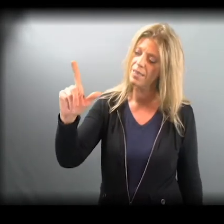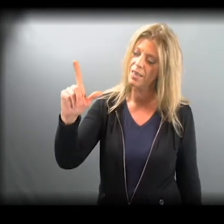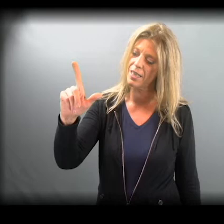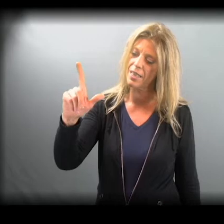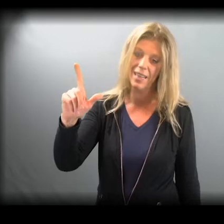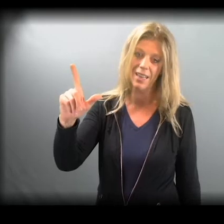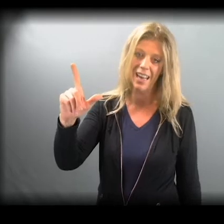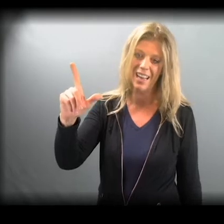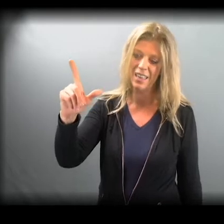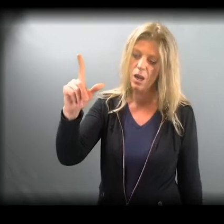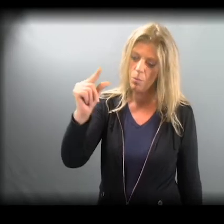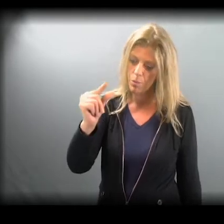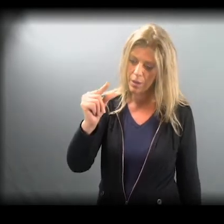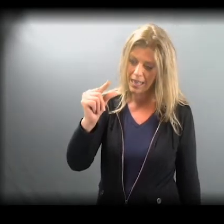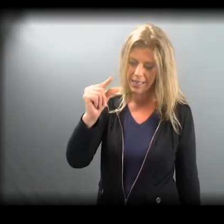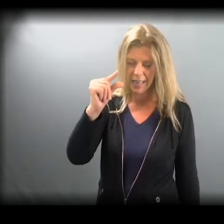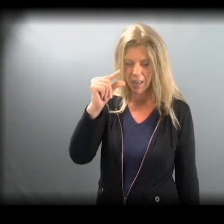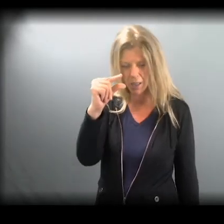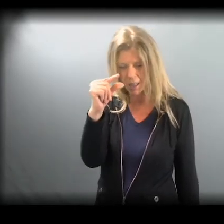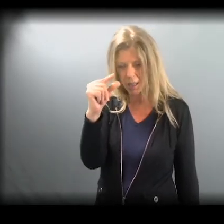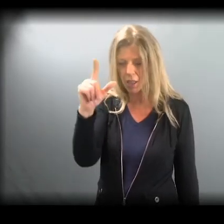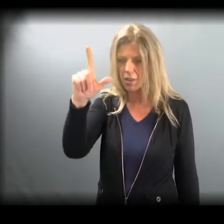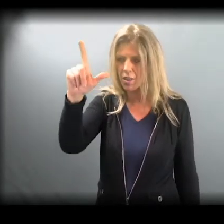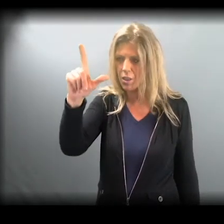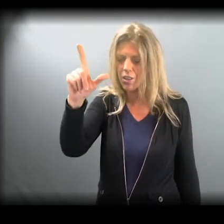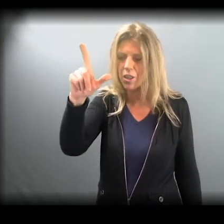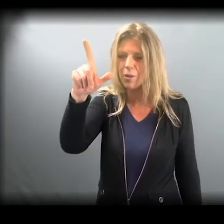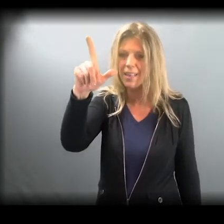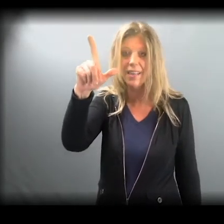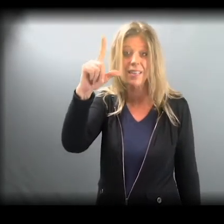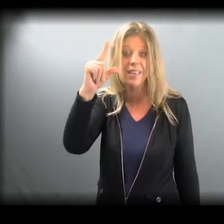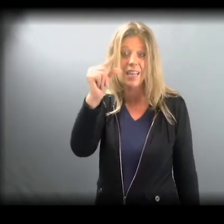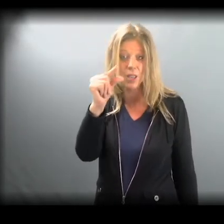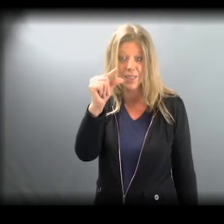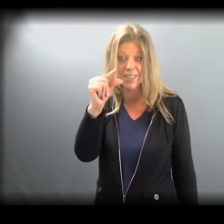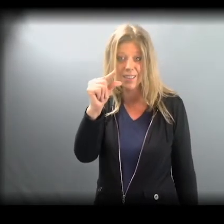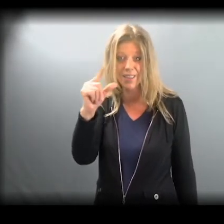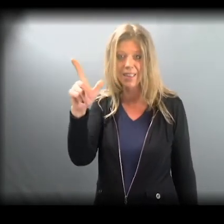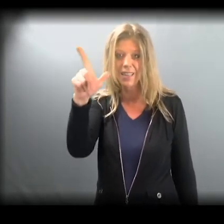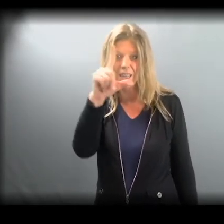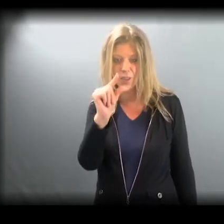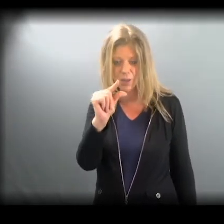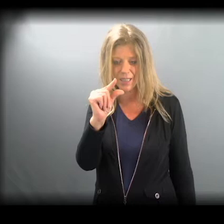Start in an L hand, bring it down. So you're showing that it's a little.